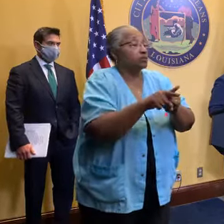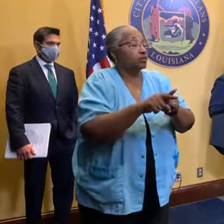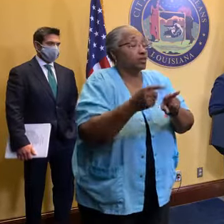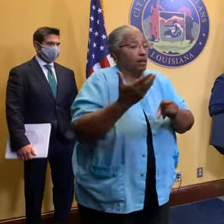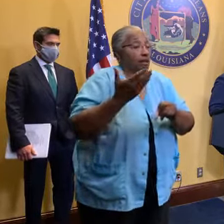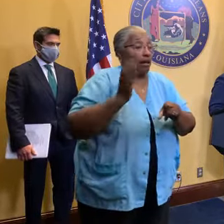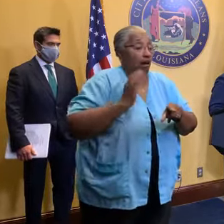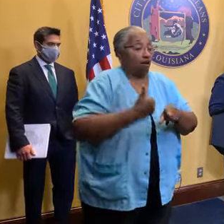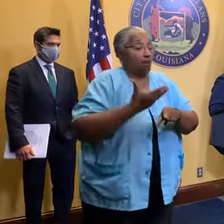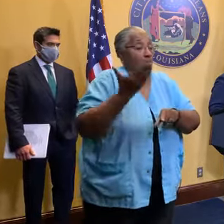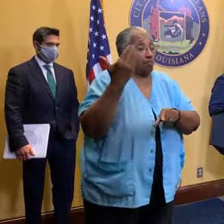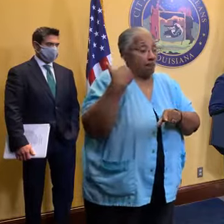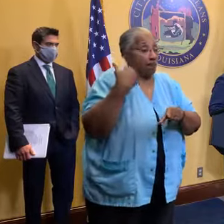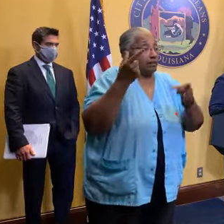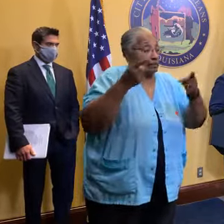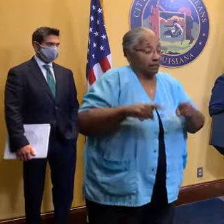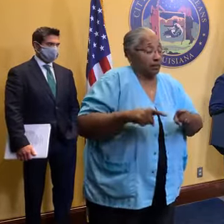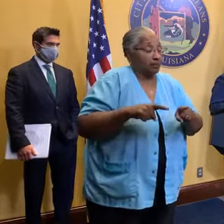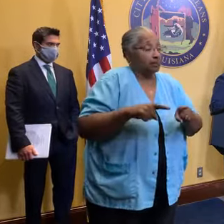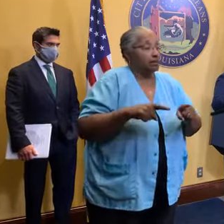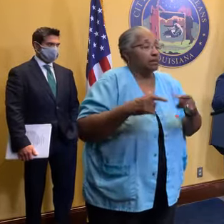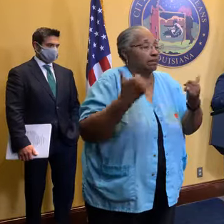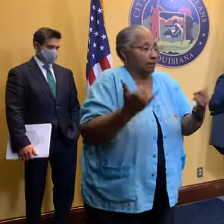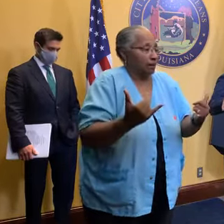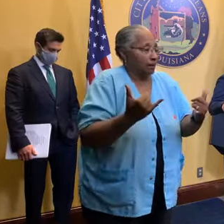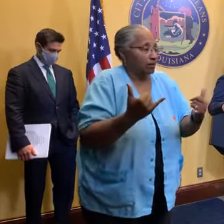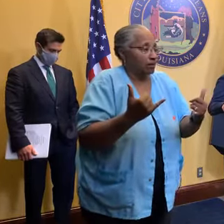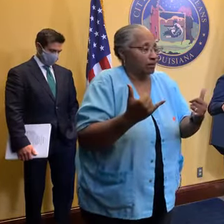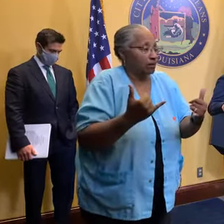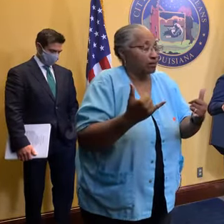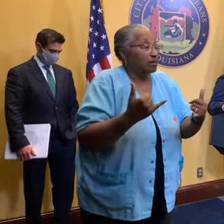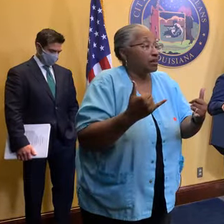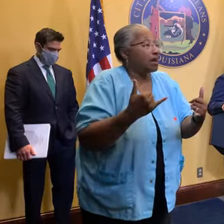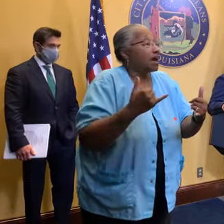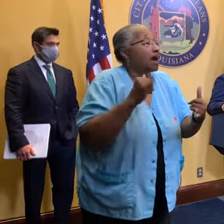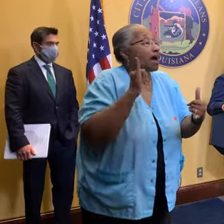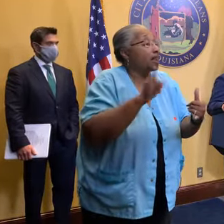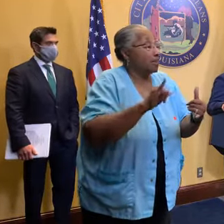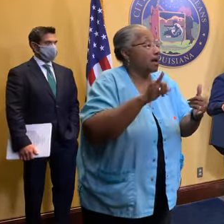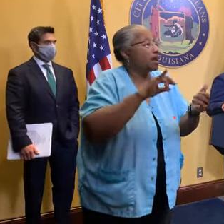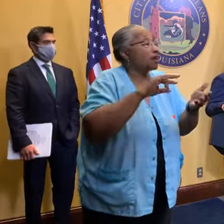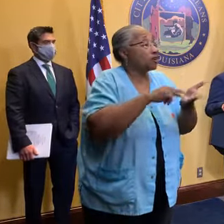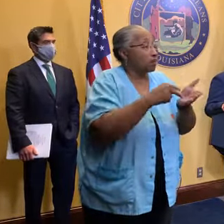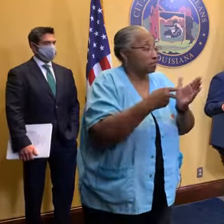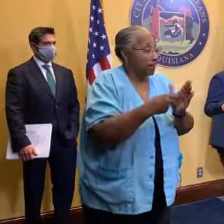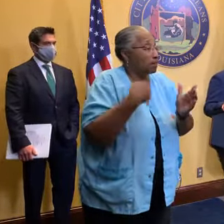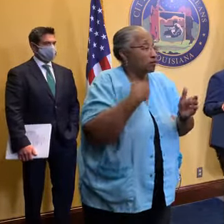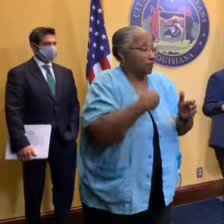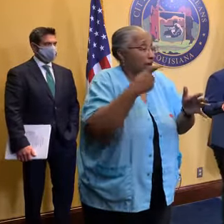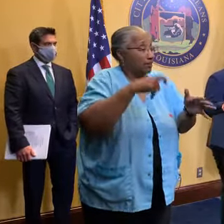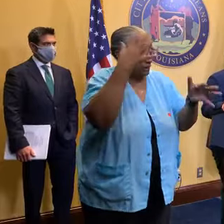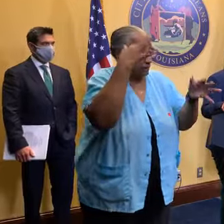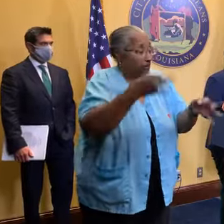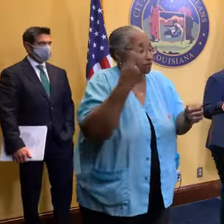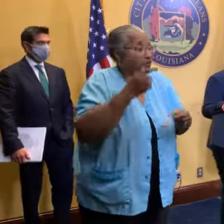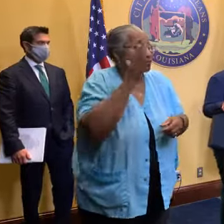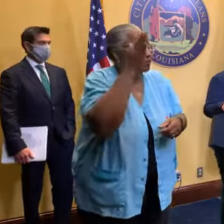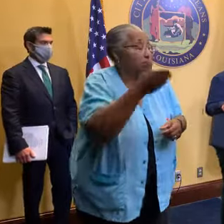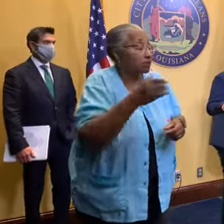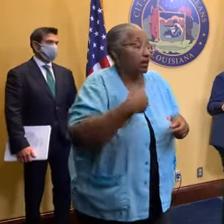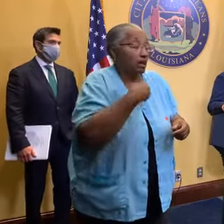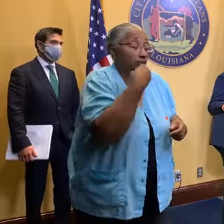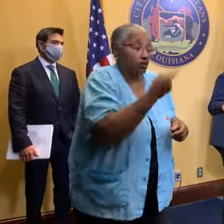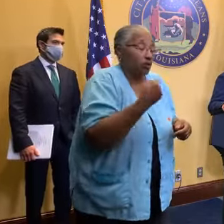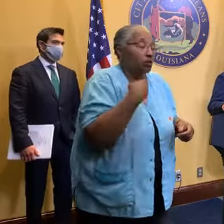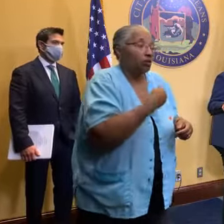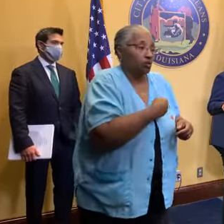are now. That will impact where we go in the future. My hope, as I've always said, once we moved into